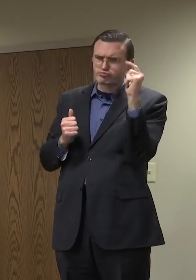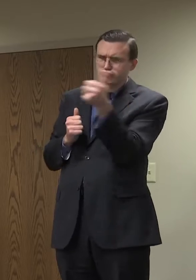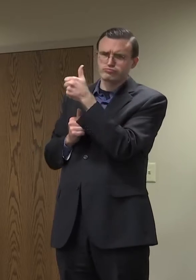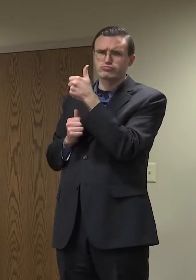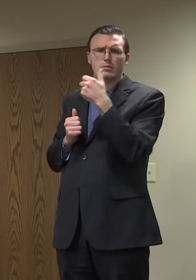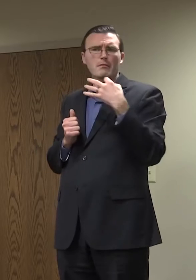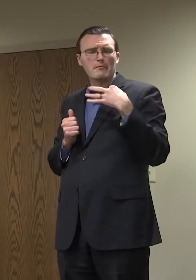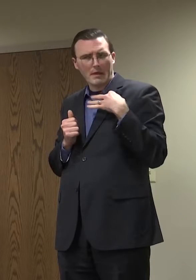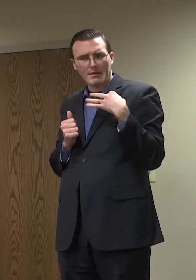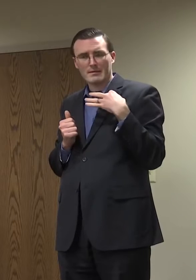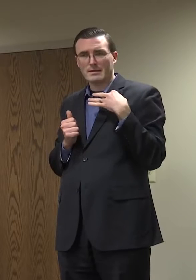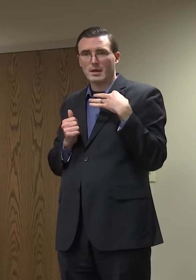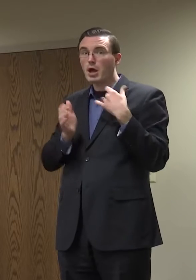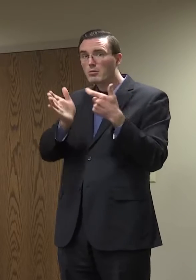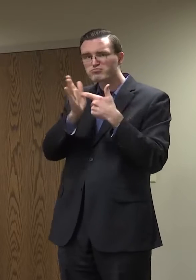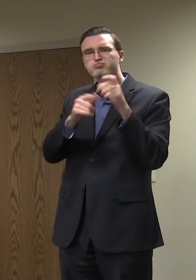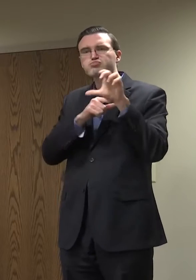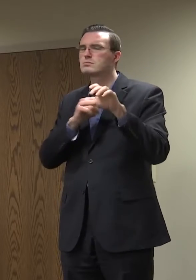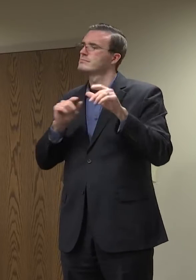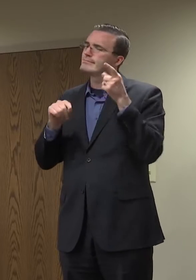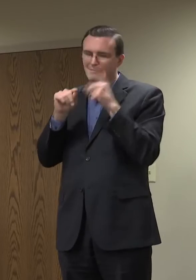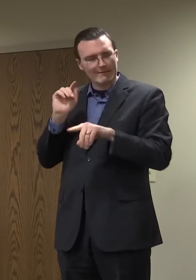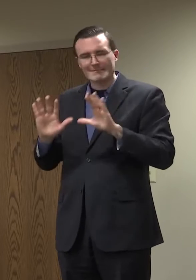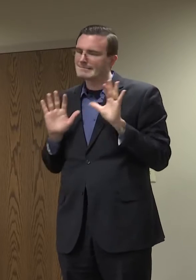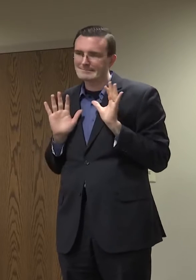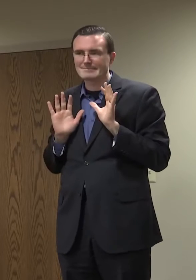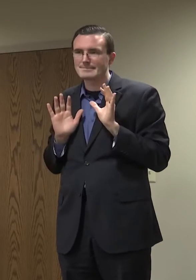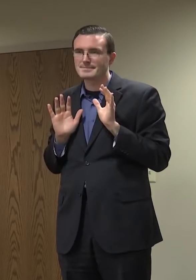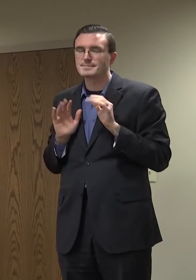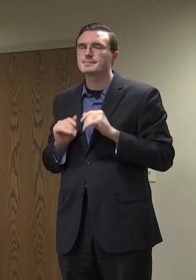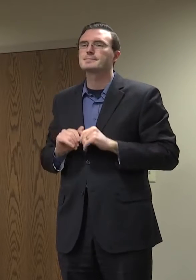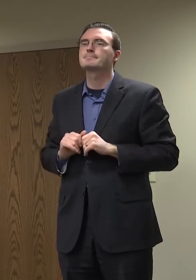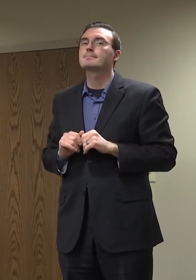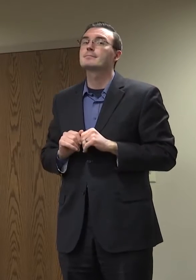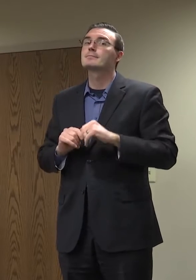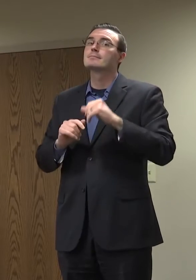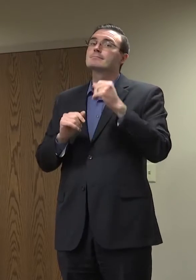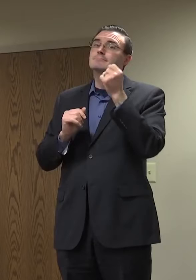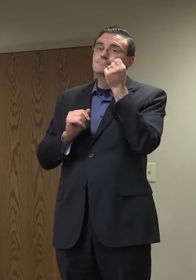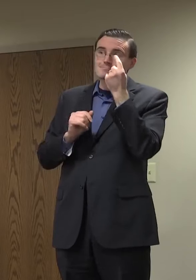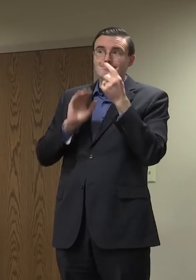individual. So during this time, we continue to need to practice